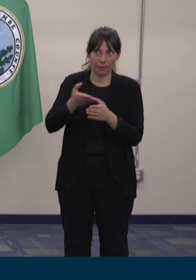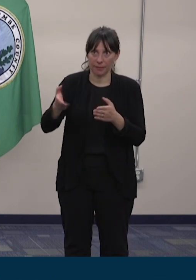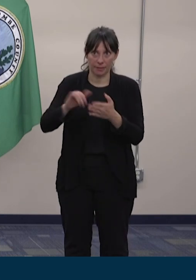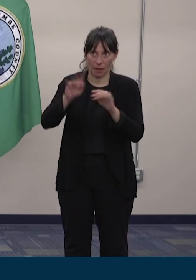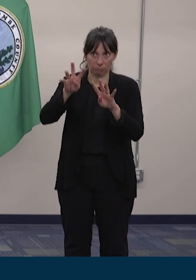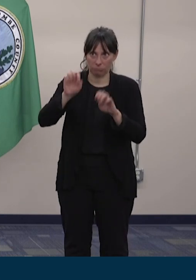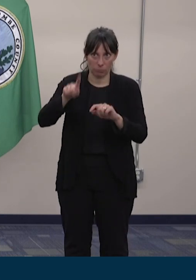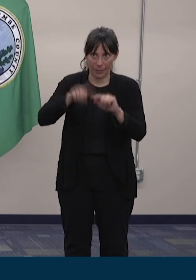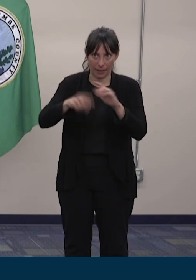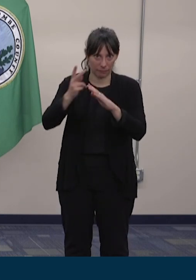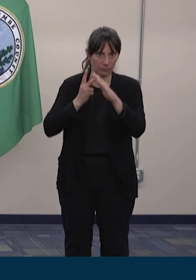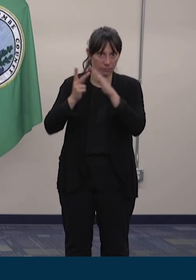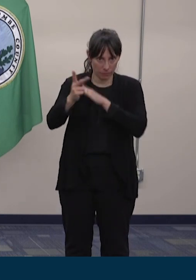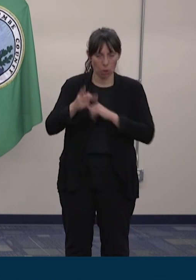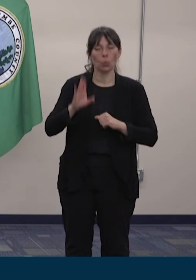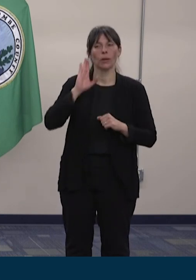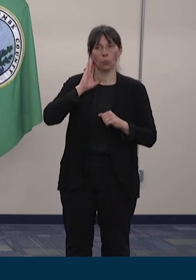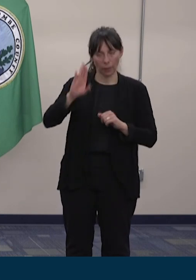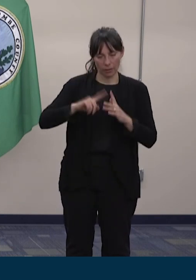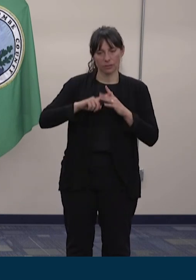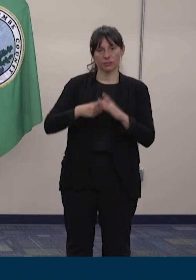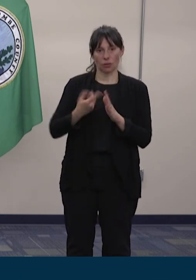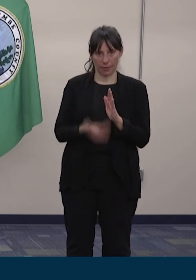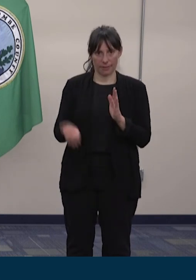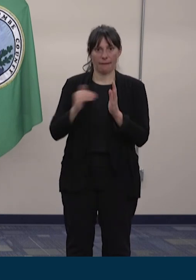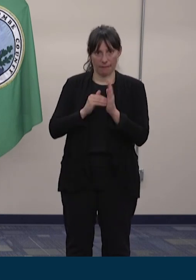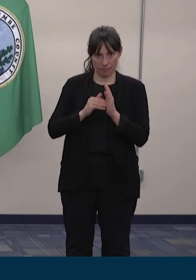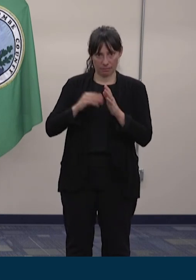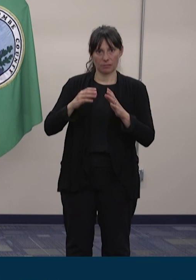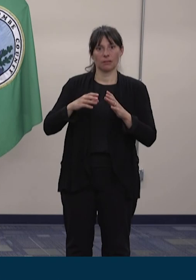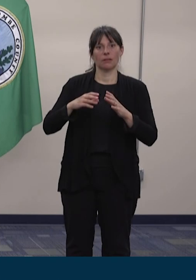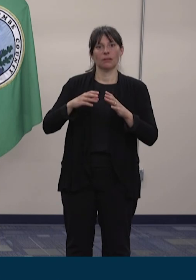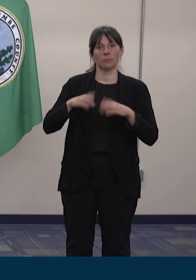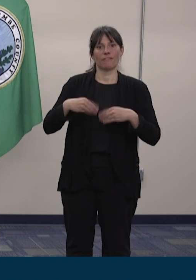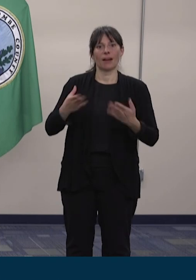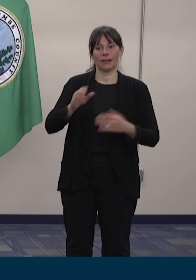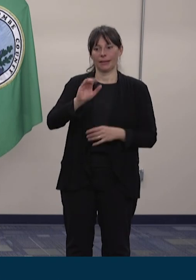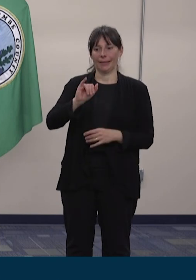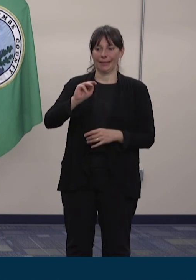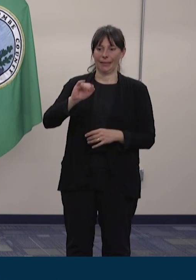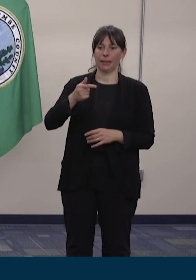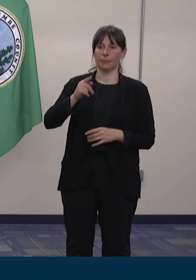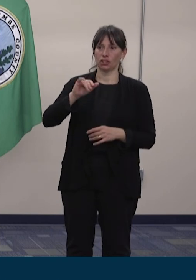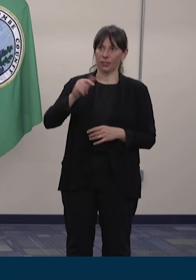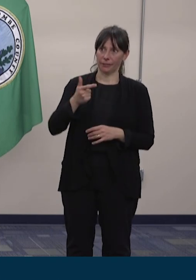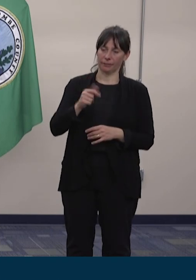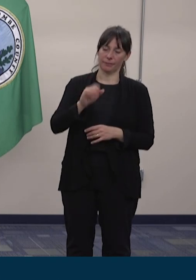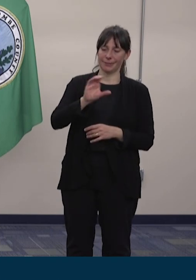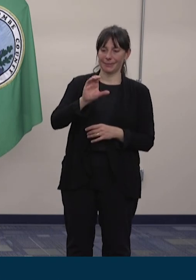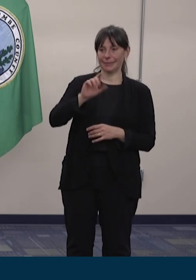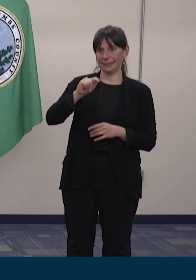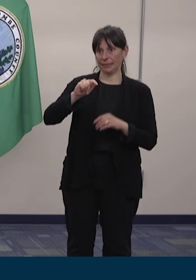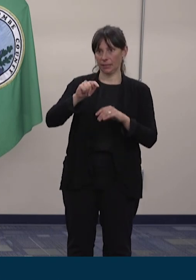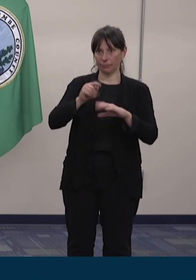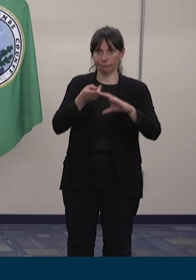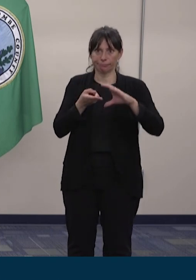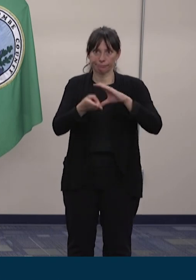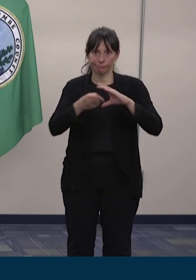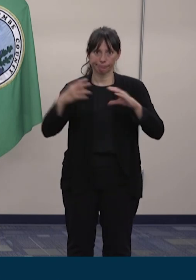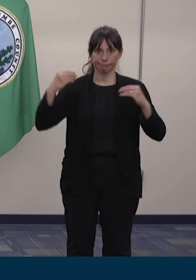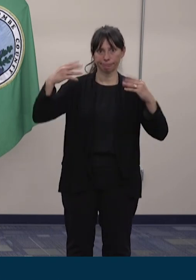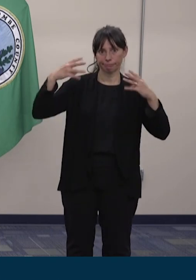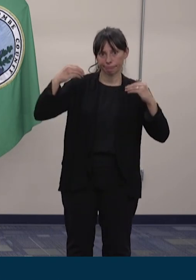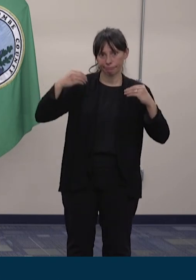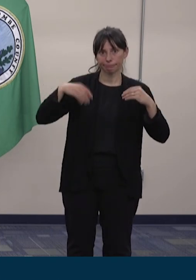expanding and y también poder ramping up, as proveer it las were, our necesidades de delivery of contagio de la imaging COVID-19 services and procedurally based services y and ahora office care